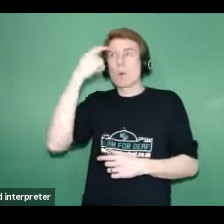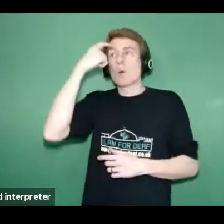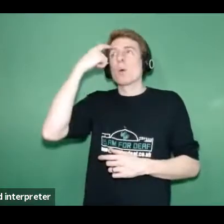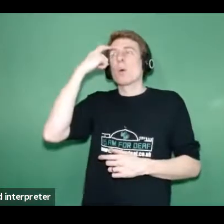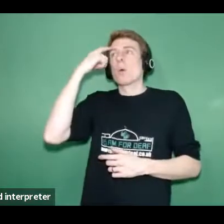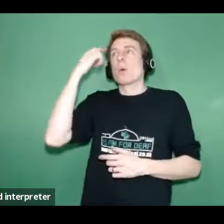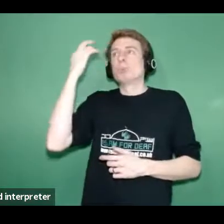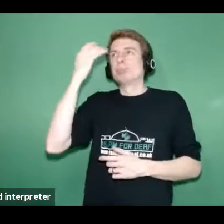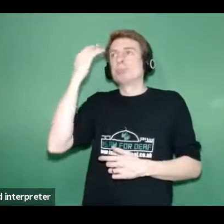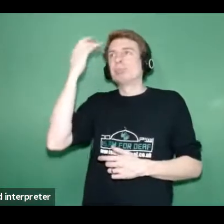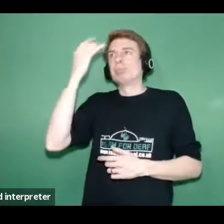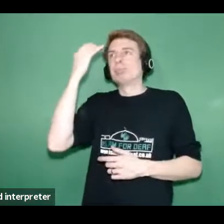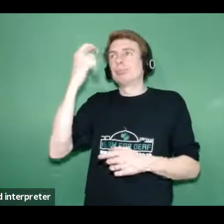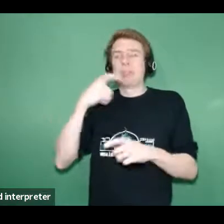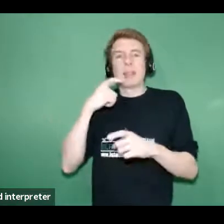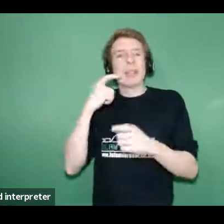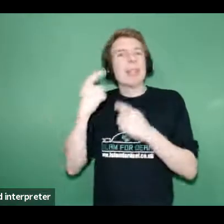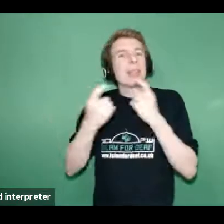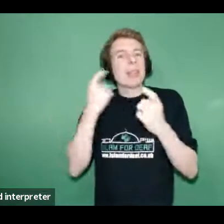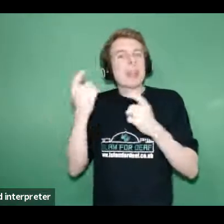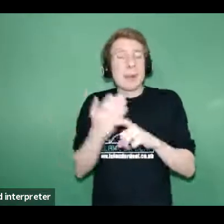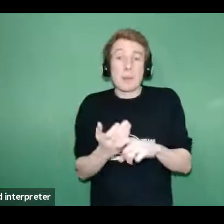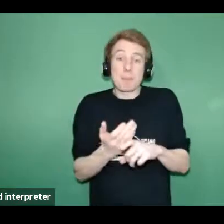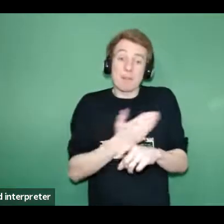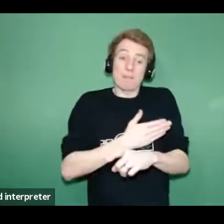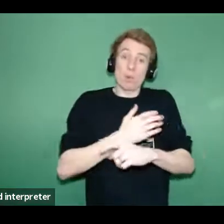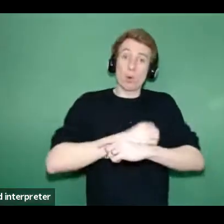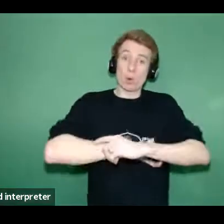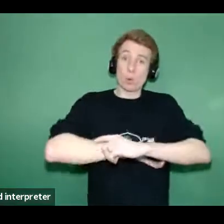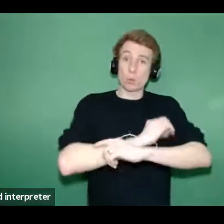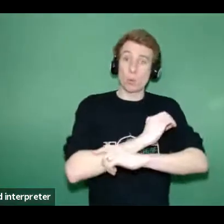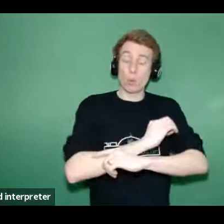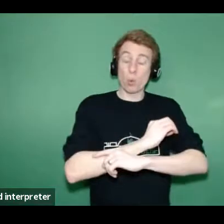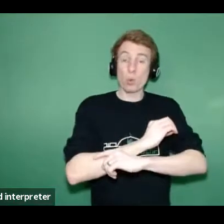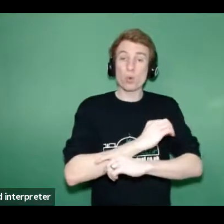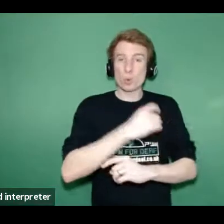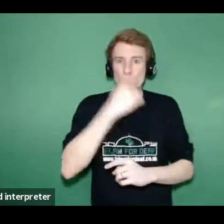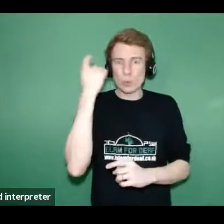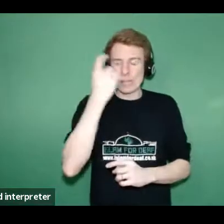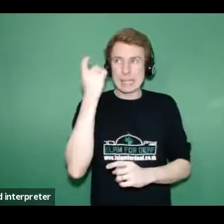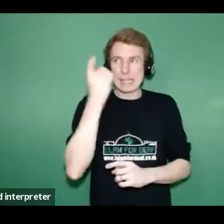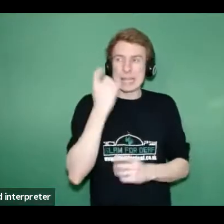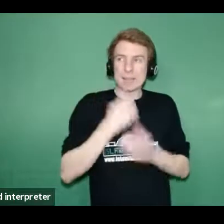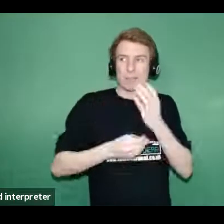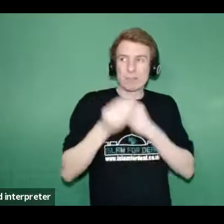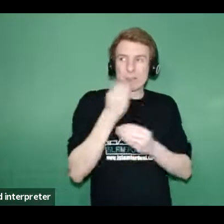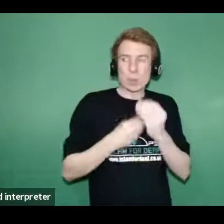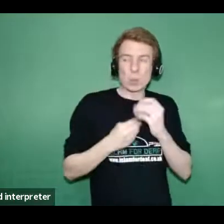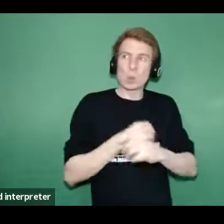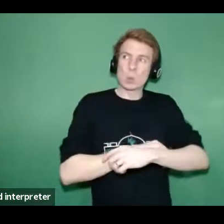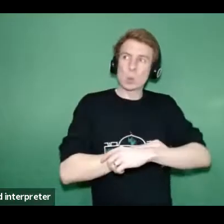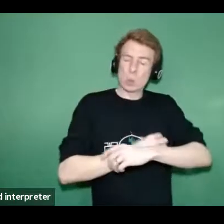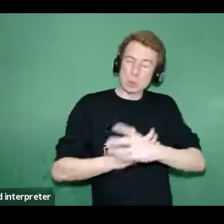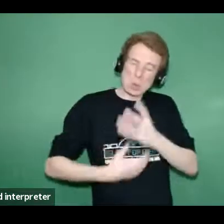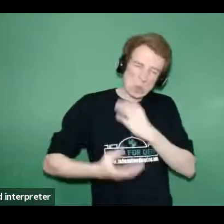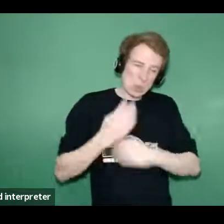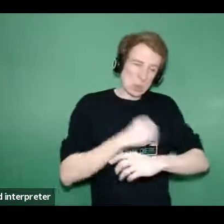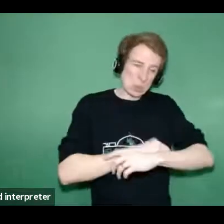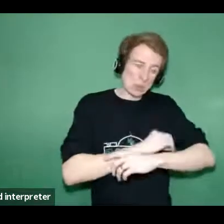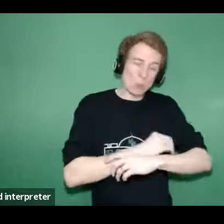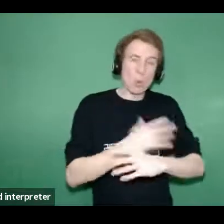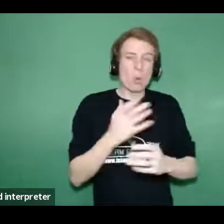not preoccupied with these things, they can truly fast or gain the essence, the true essence of